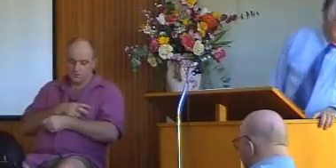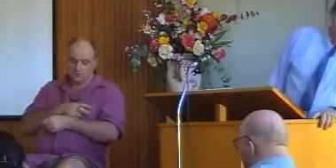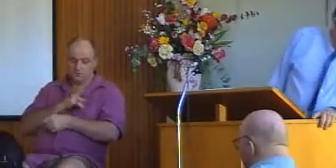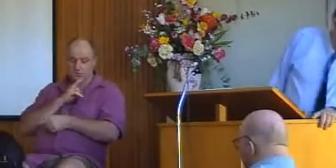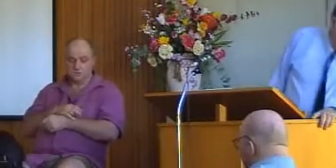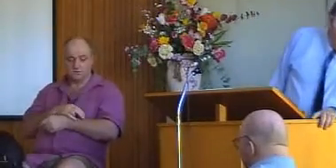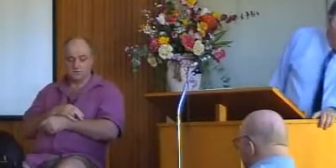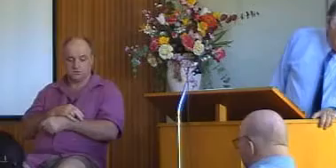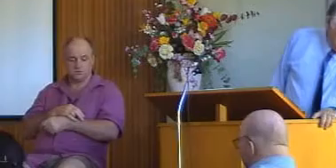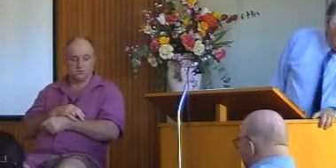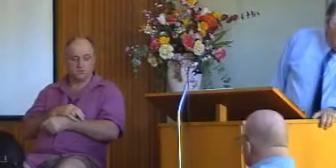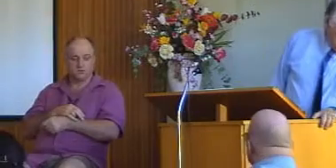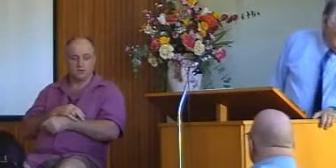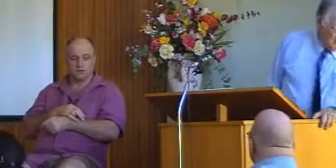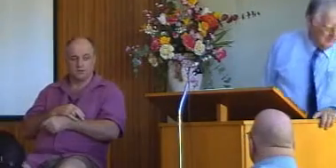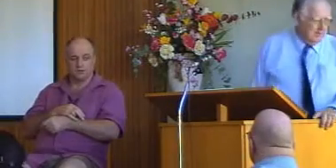no doubt,